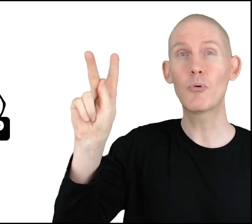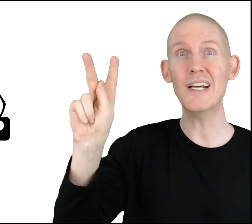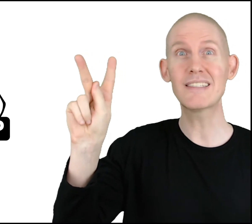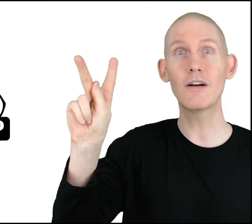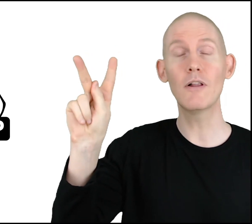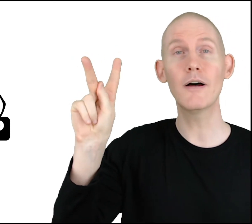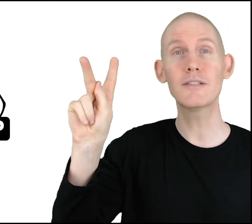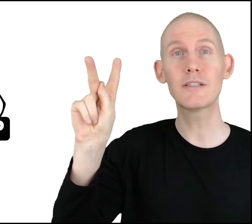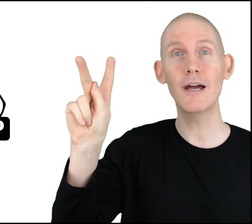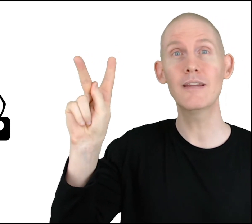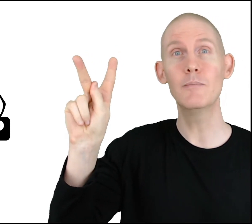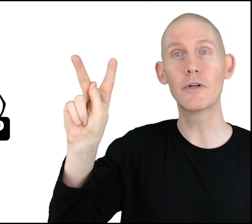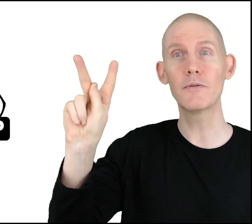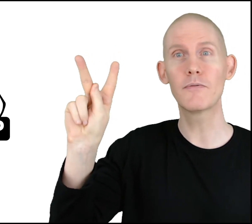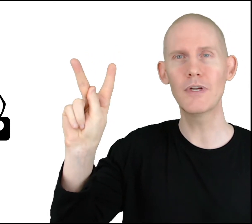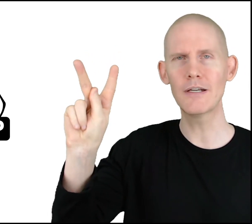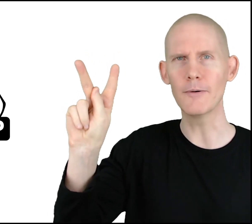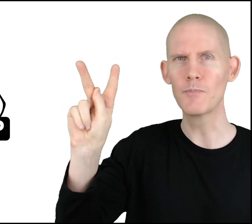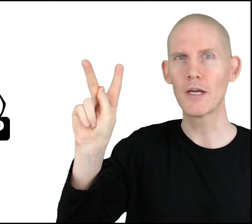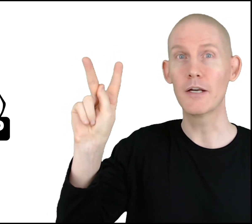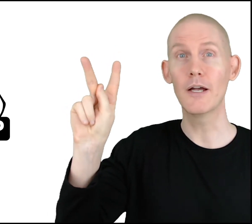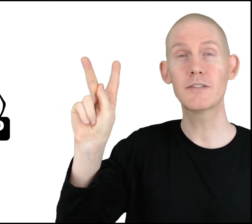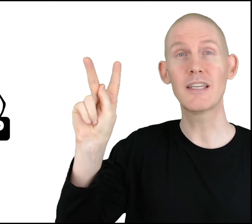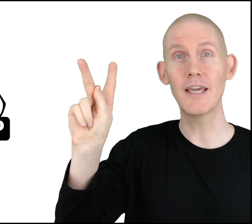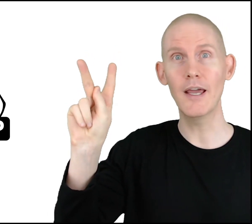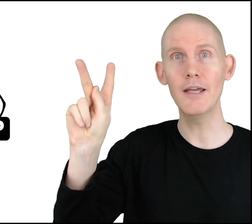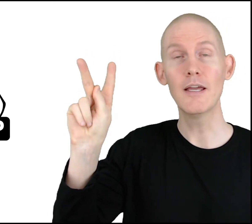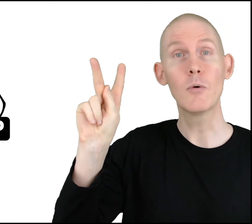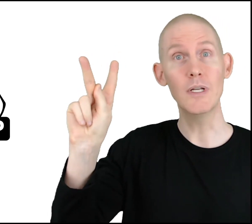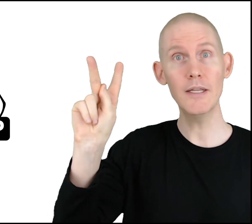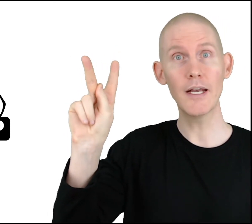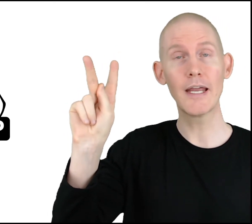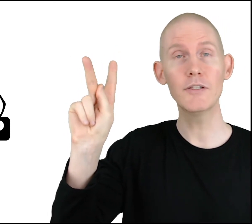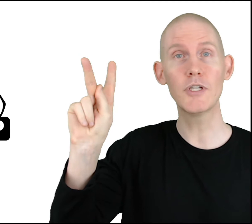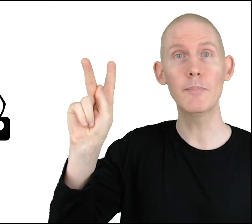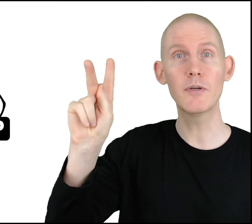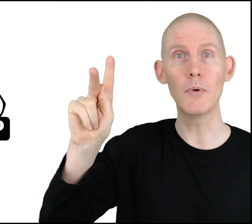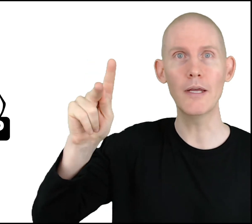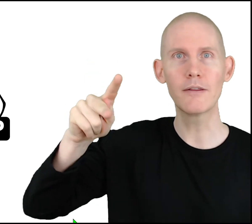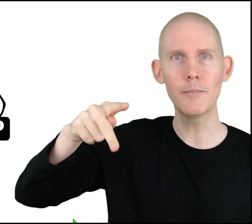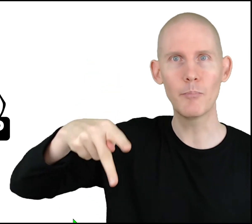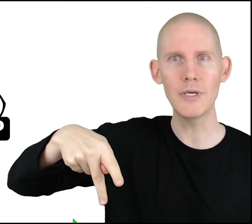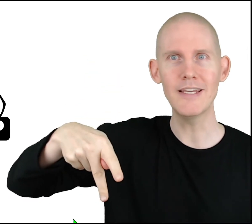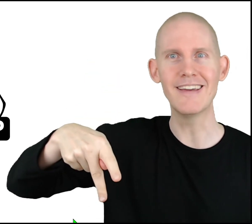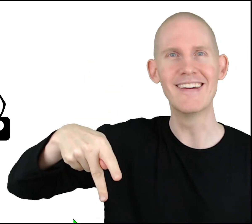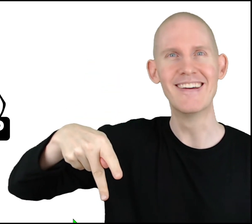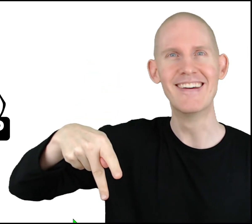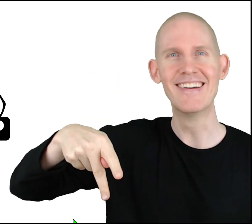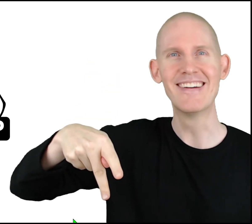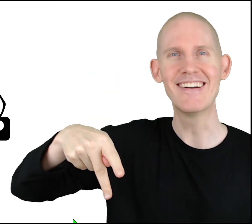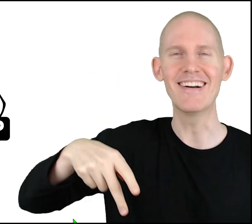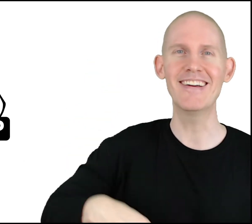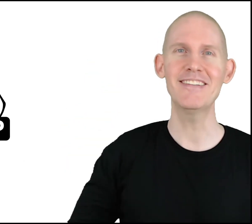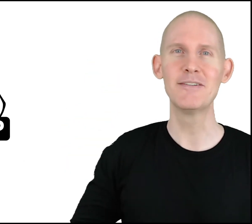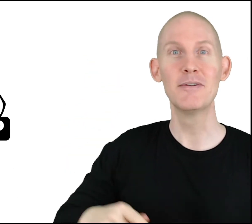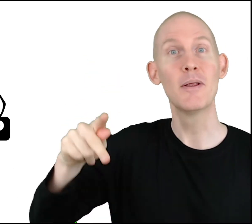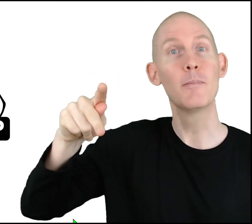pressed alongside the middle finger. Now that's the K. We need that hand shape to make the P. All right?